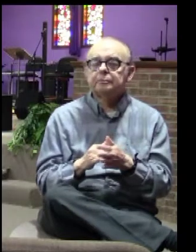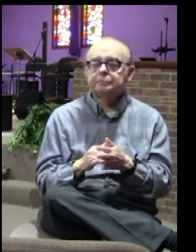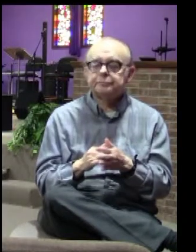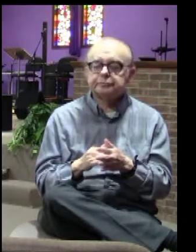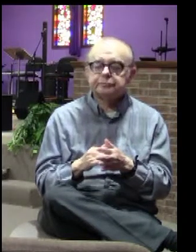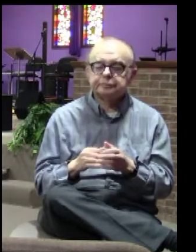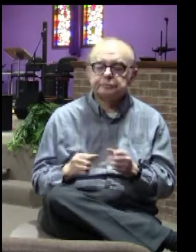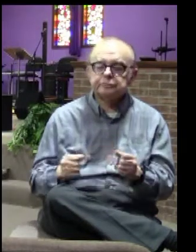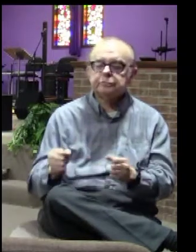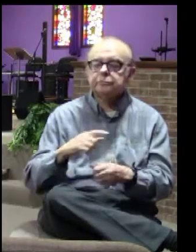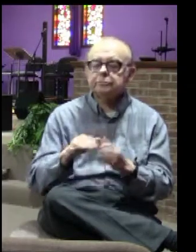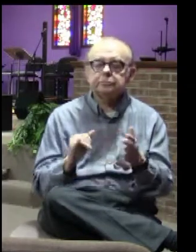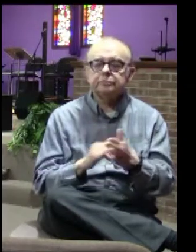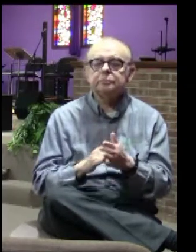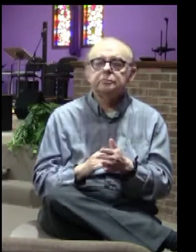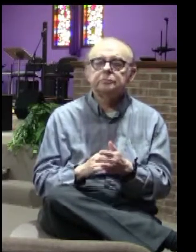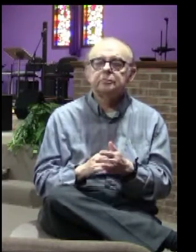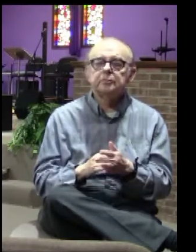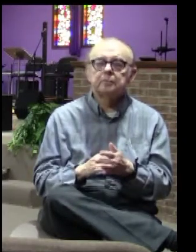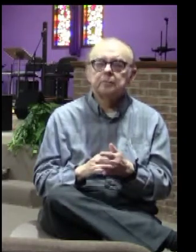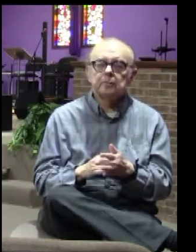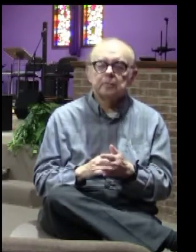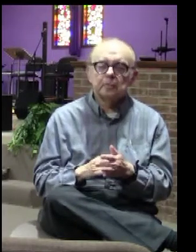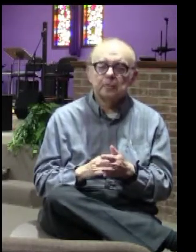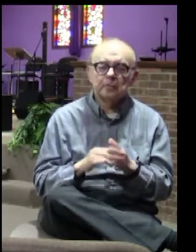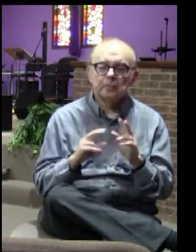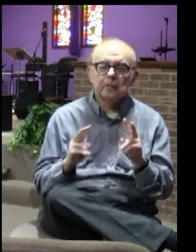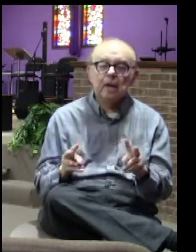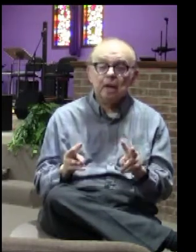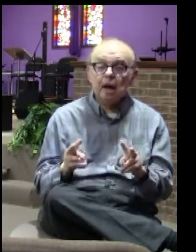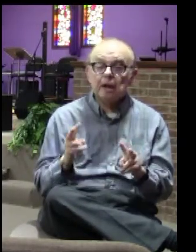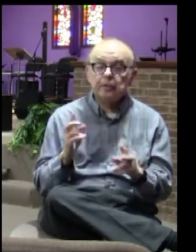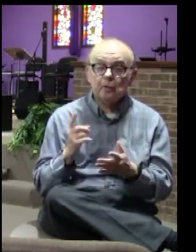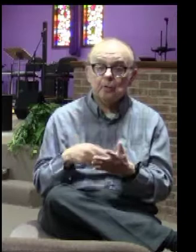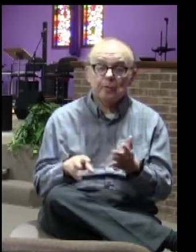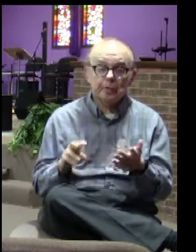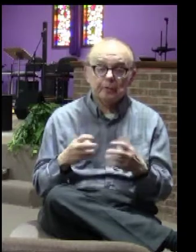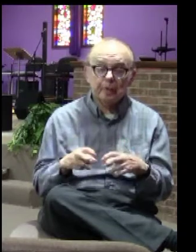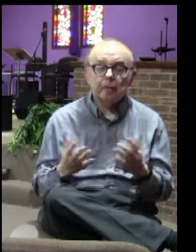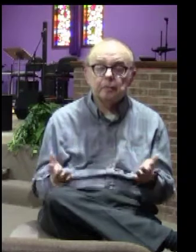So I drove around it, and lo and behold, I saw what it was.